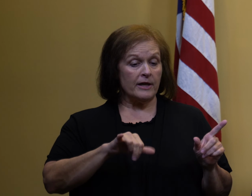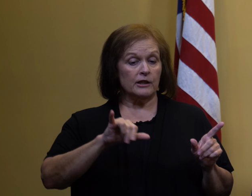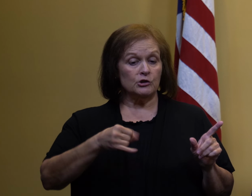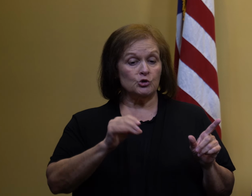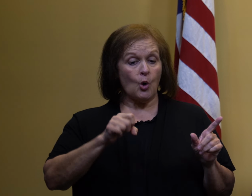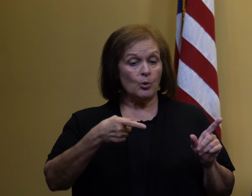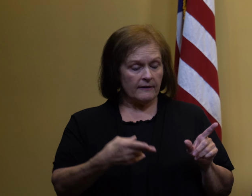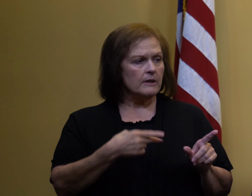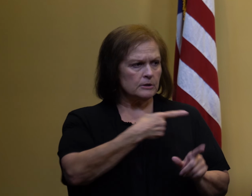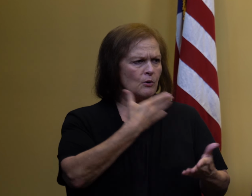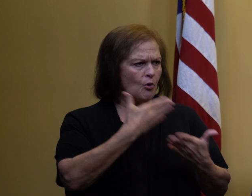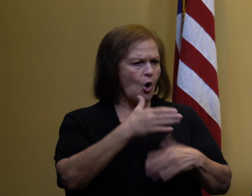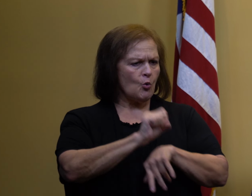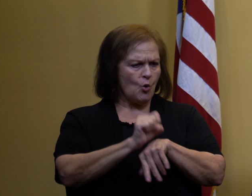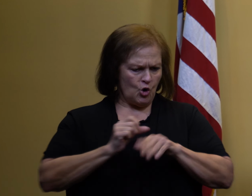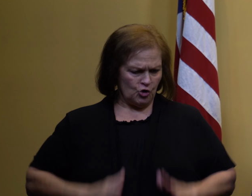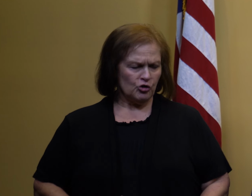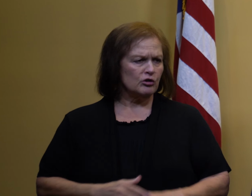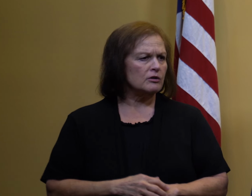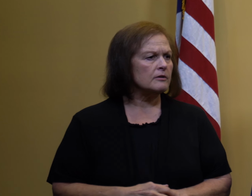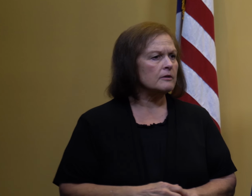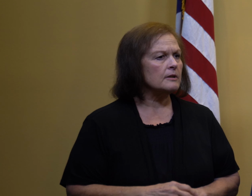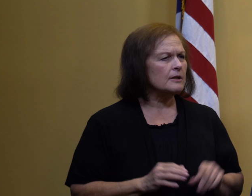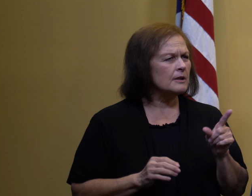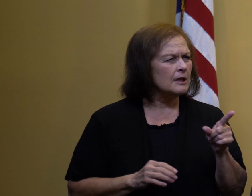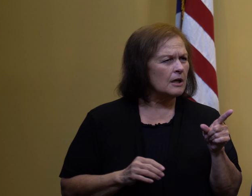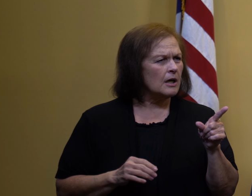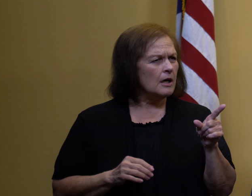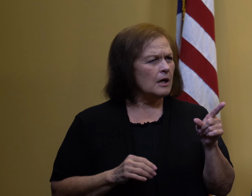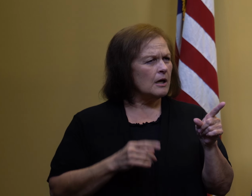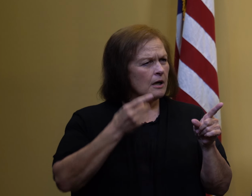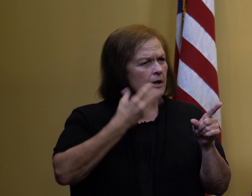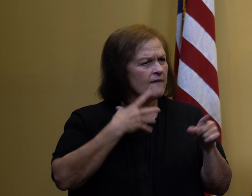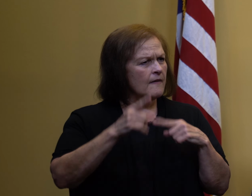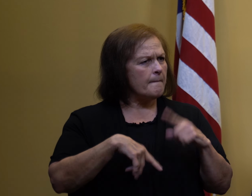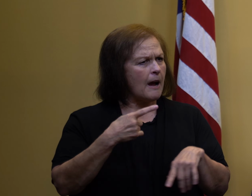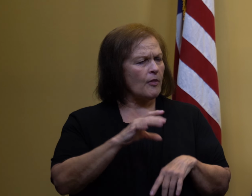those employees. Thank you all. Really quickly, can we get an update on the